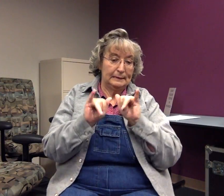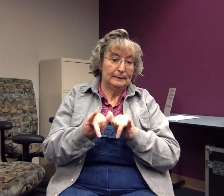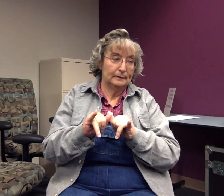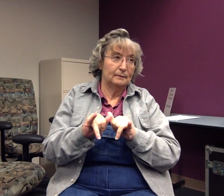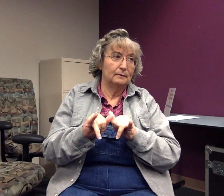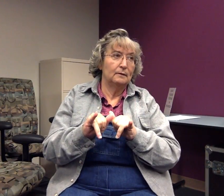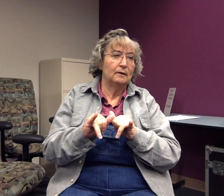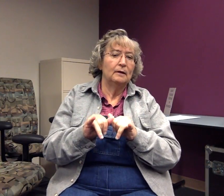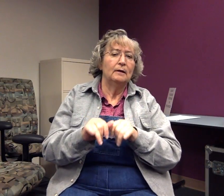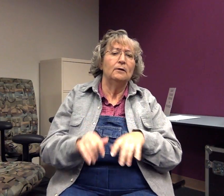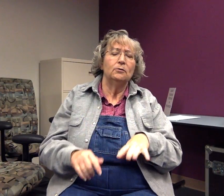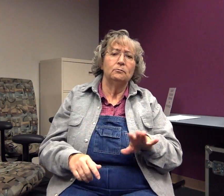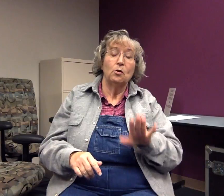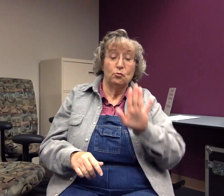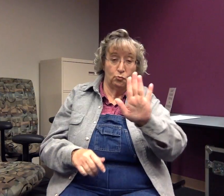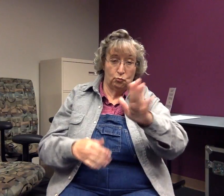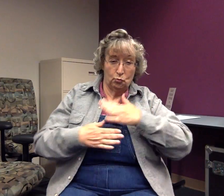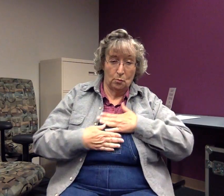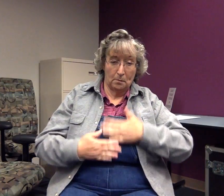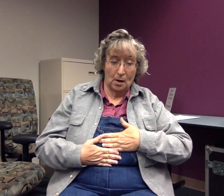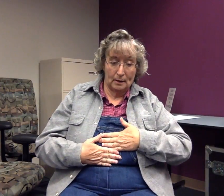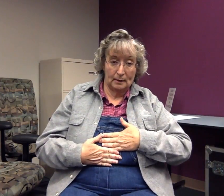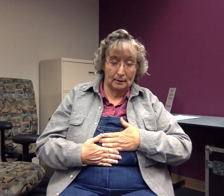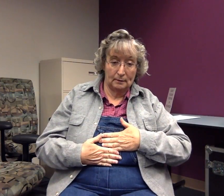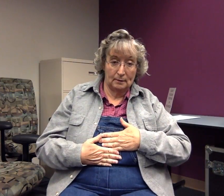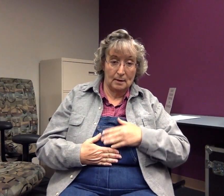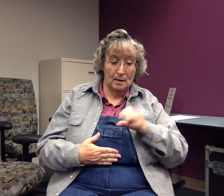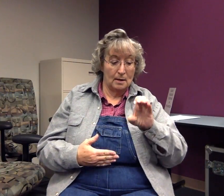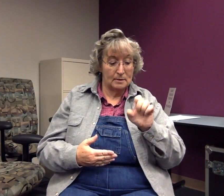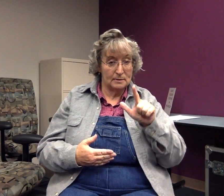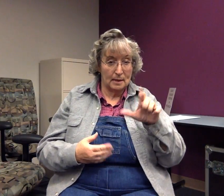75 trillion cells in your body, enough to stretch around the Earth 47 times.